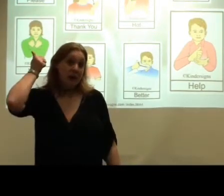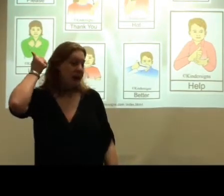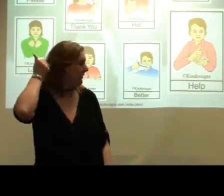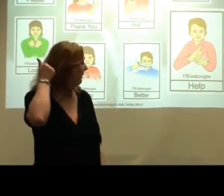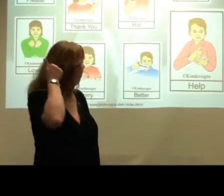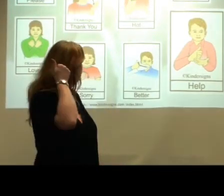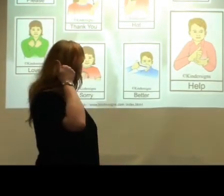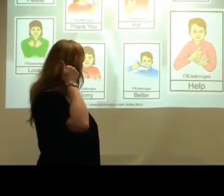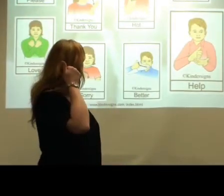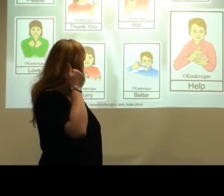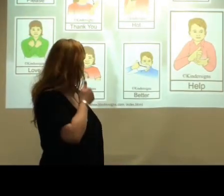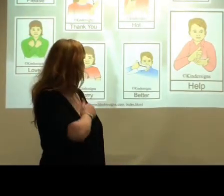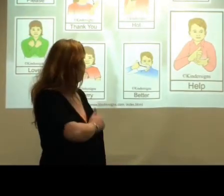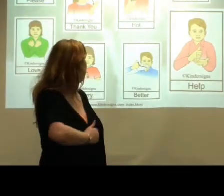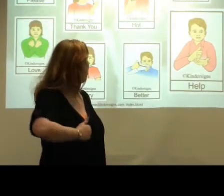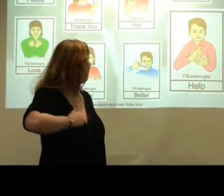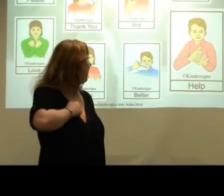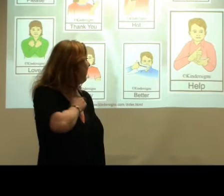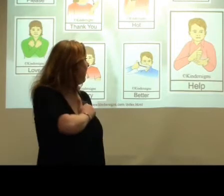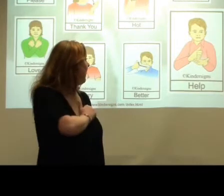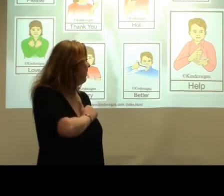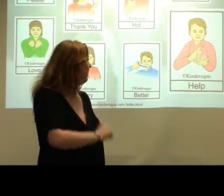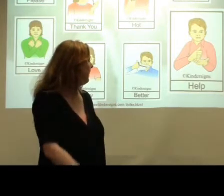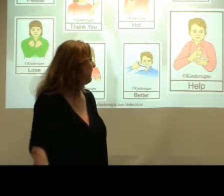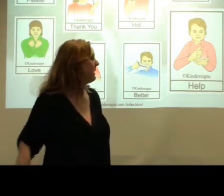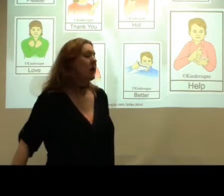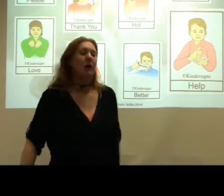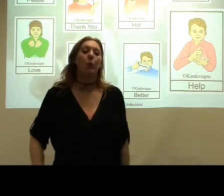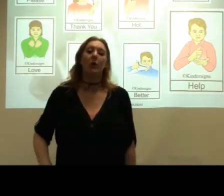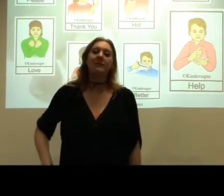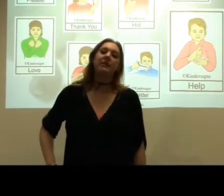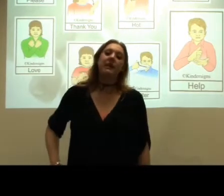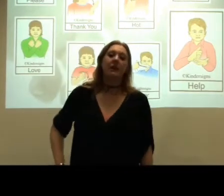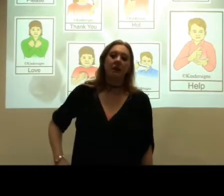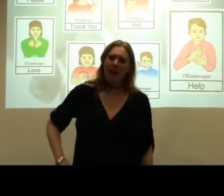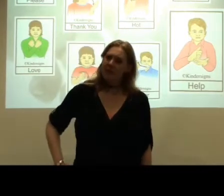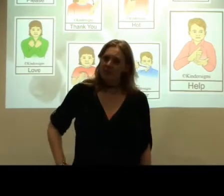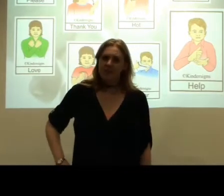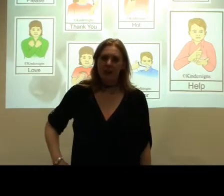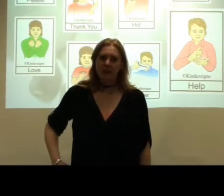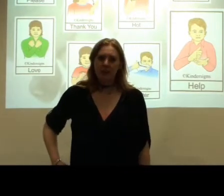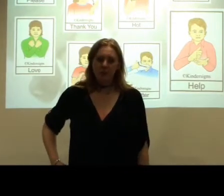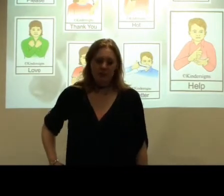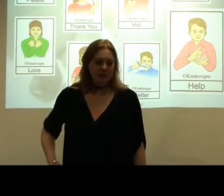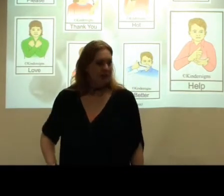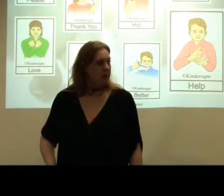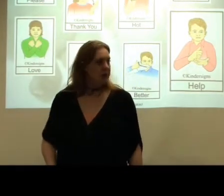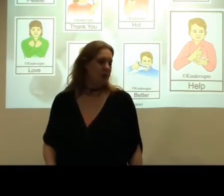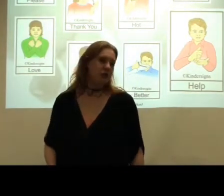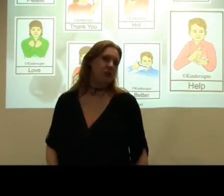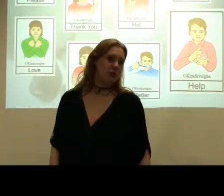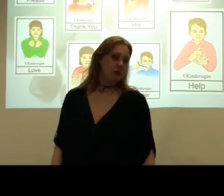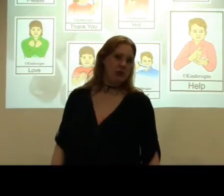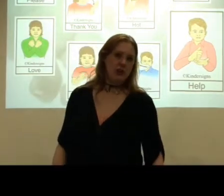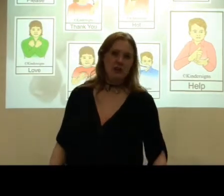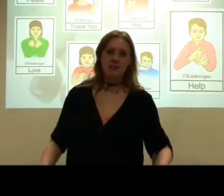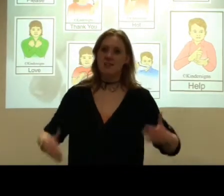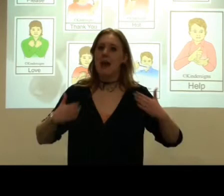better, sorry, I think I already did. One thing that a lot of the sign language dictionaries for children does is